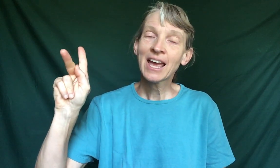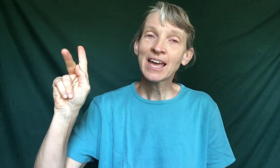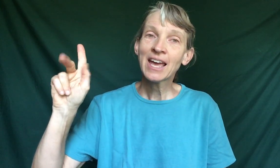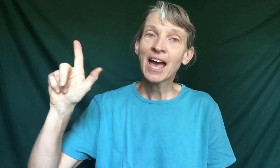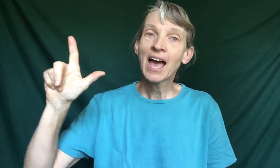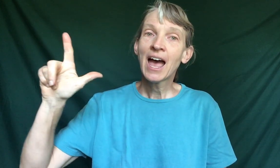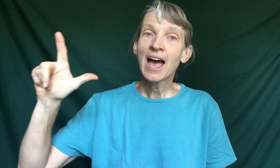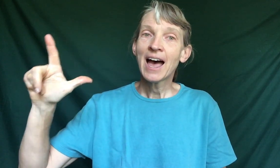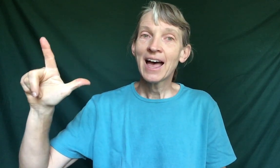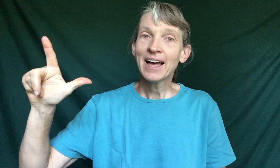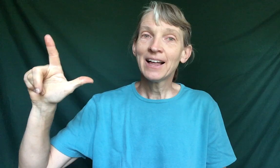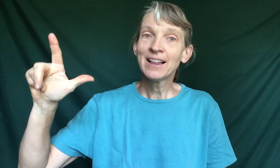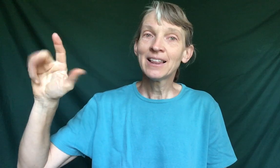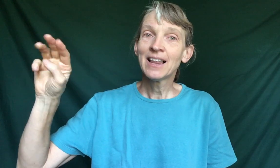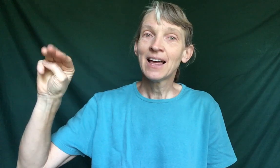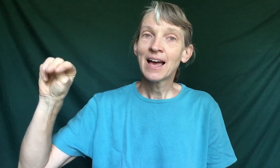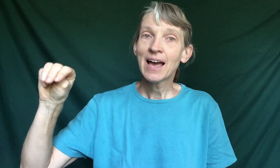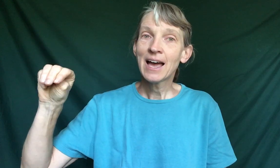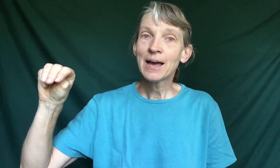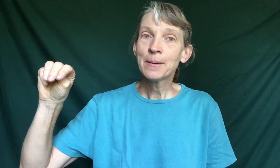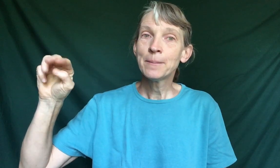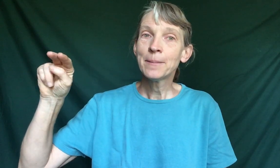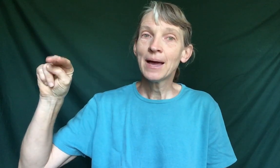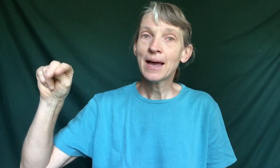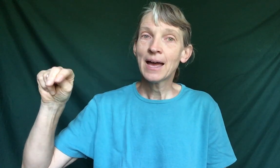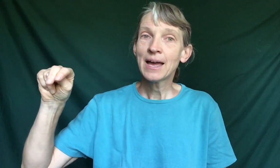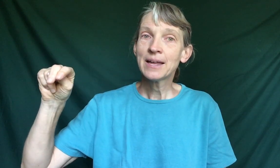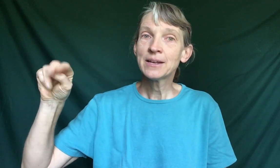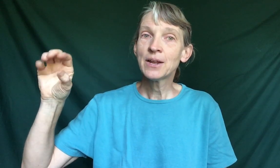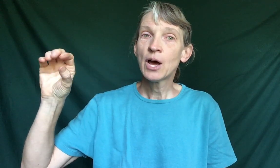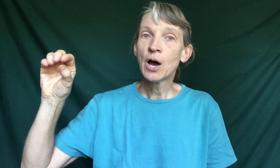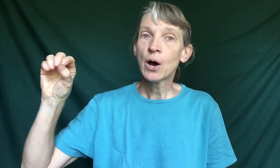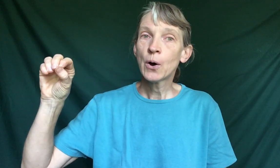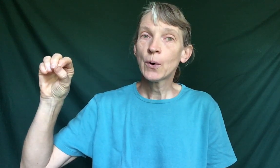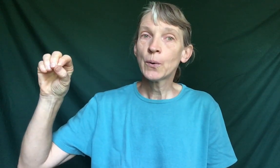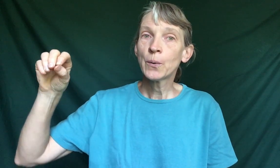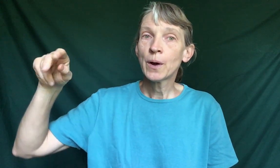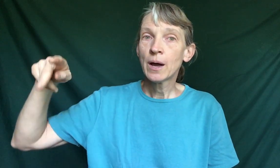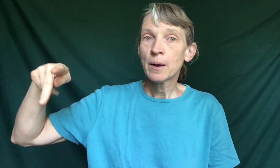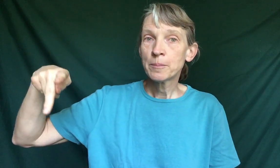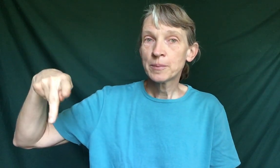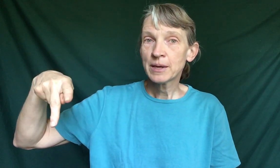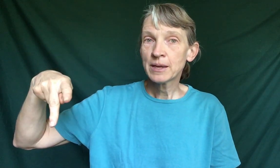K, L, M, N, O, P,